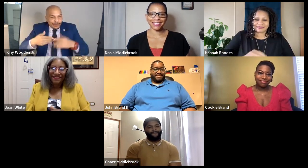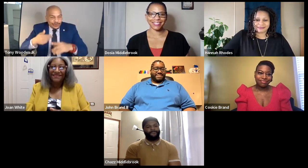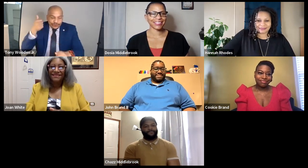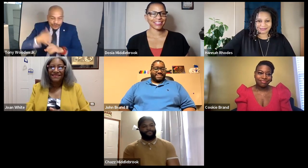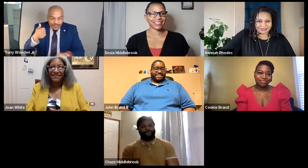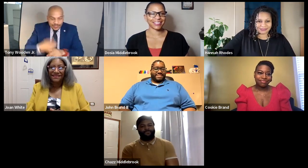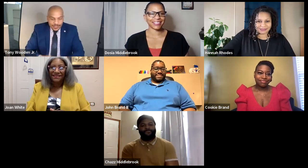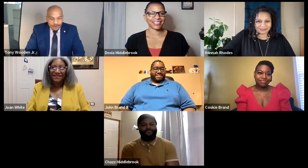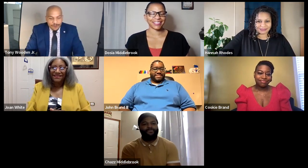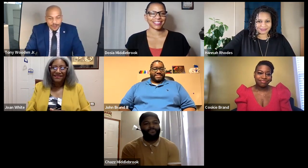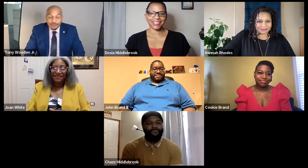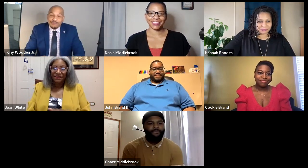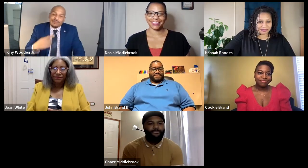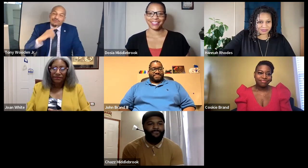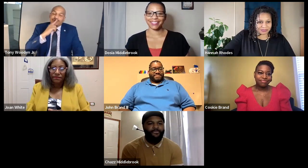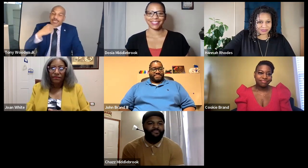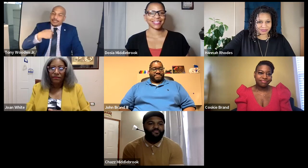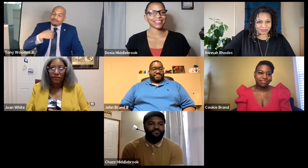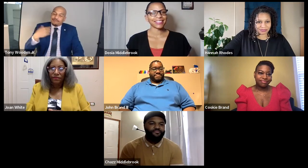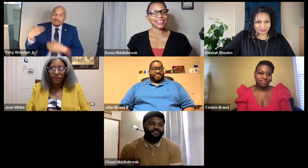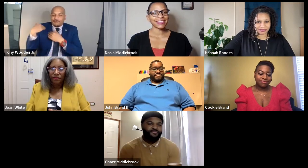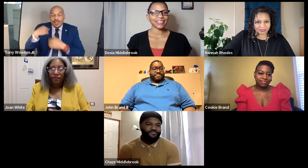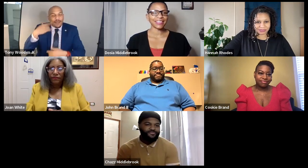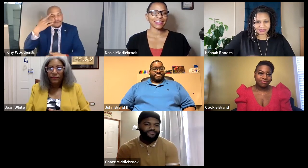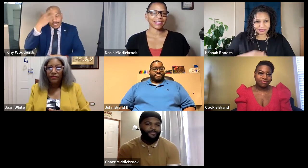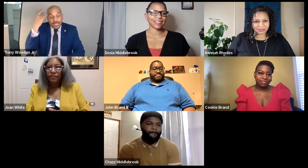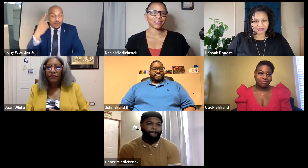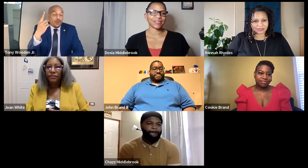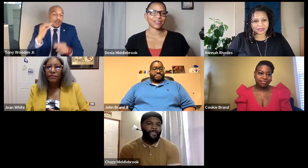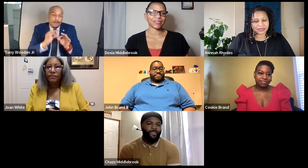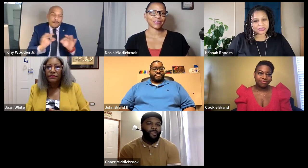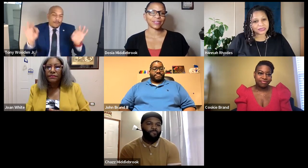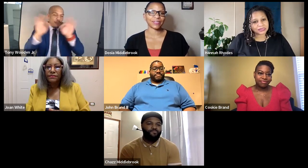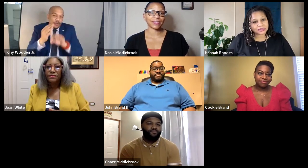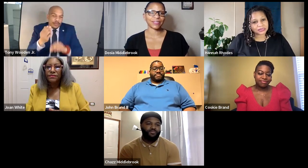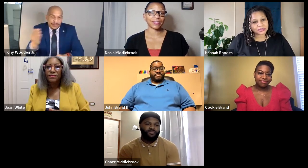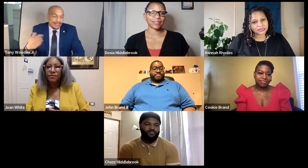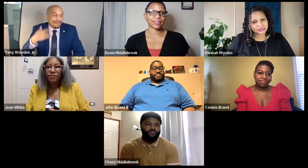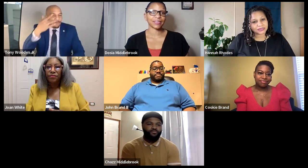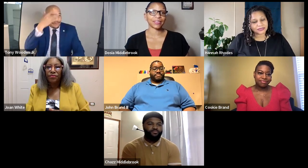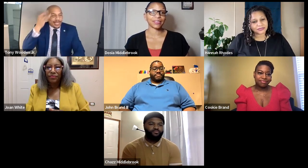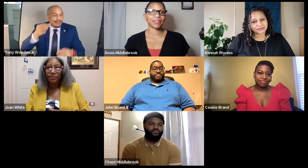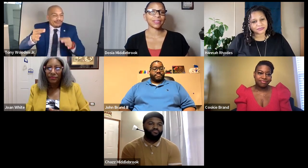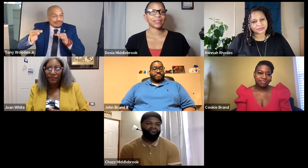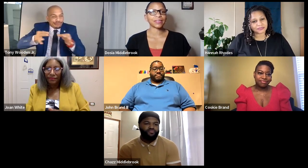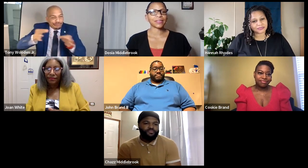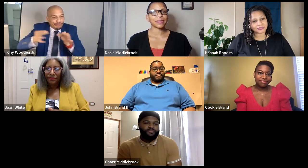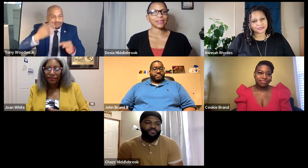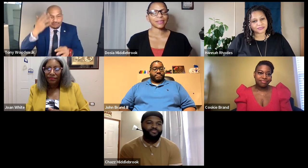This is Tony speaking. Well, thank you for introducing yourselves. I forgot I had to make sure to mention one